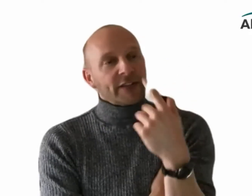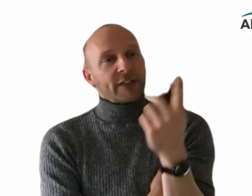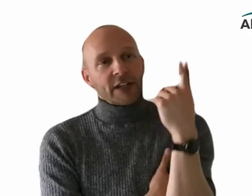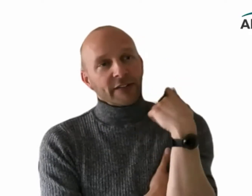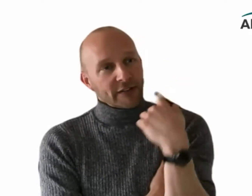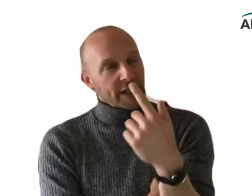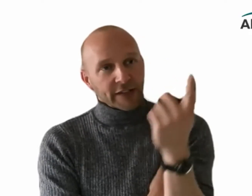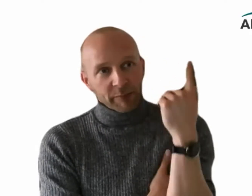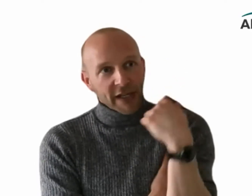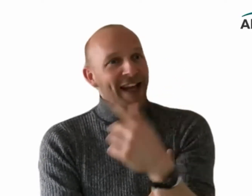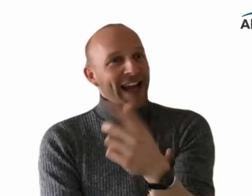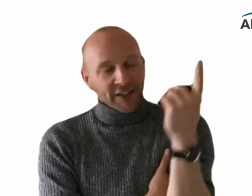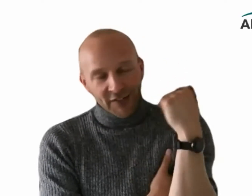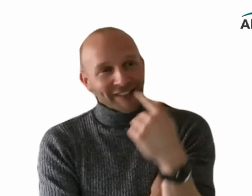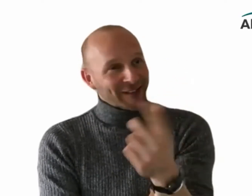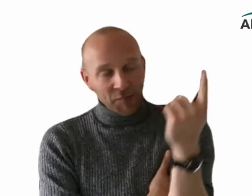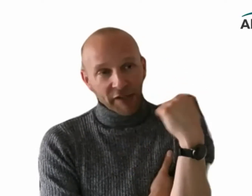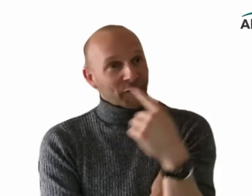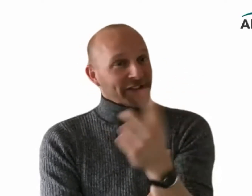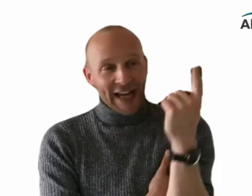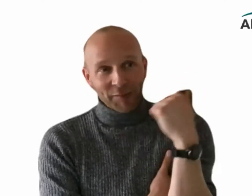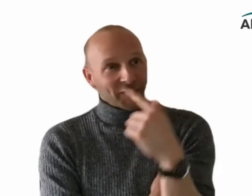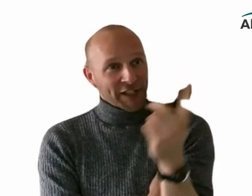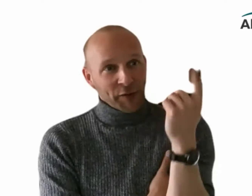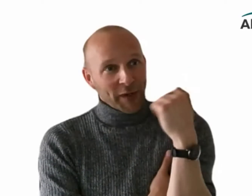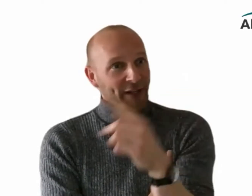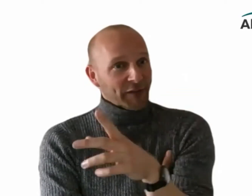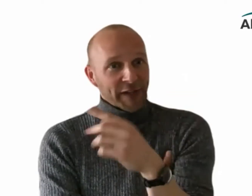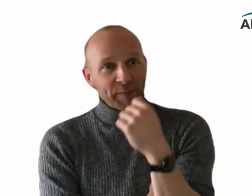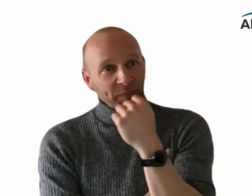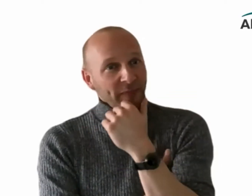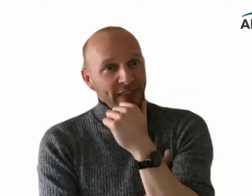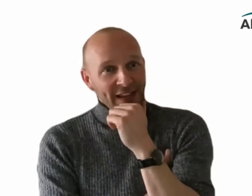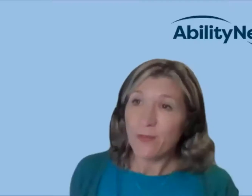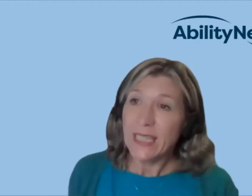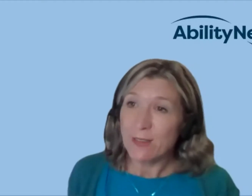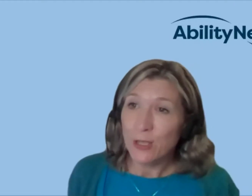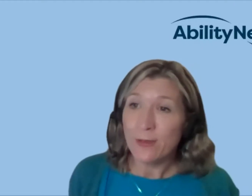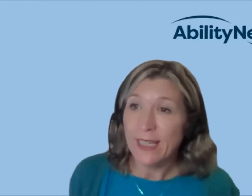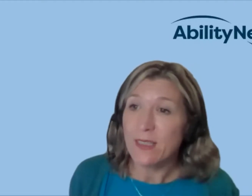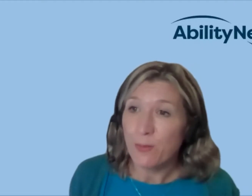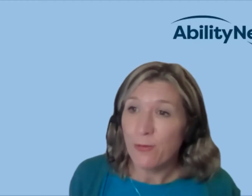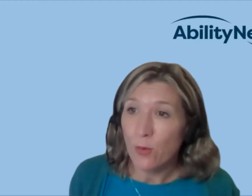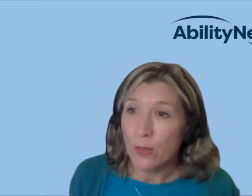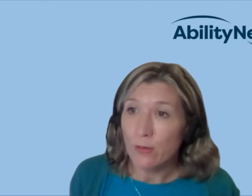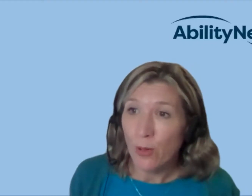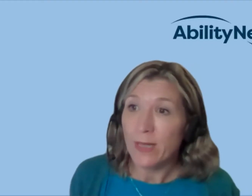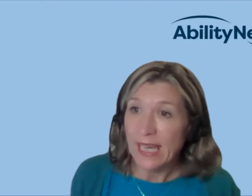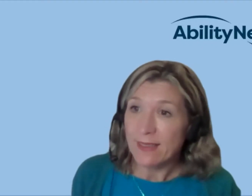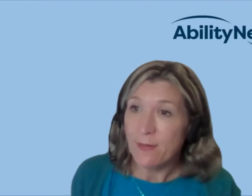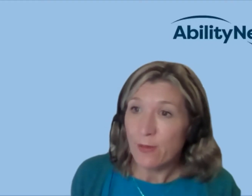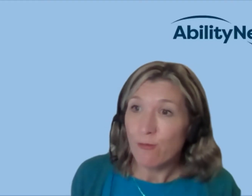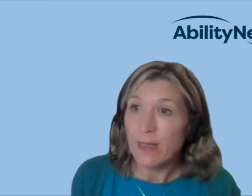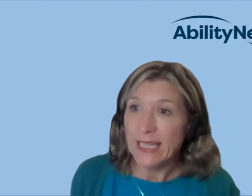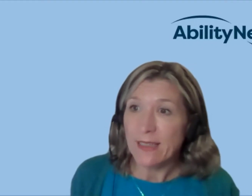moment that starts, it's like a anxiety spiral. There's absolutely no way out of it. And the worst thing is 2 seconds before, you probably